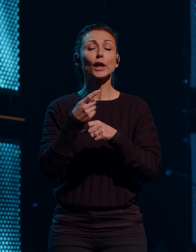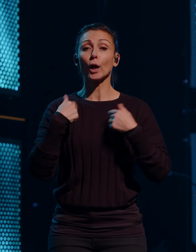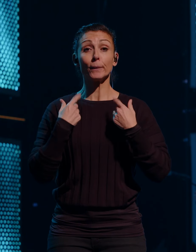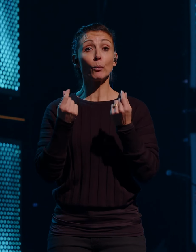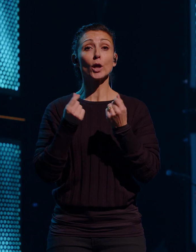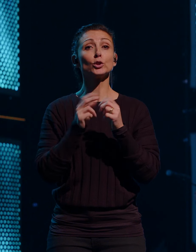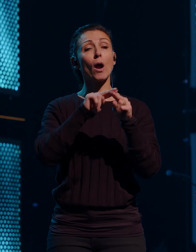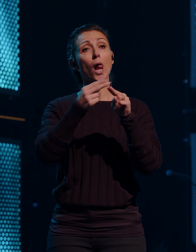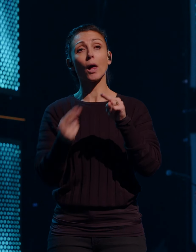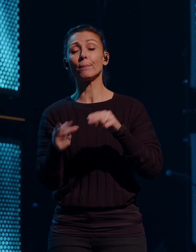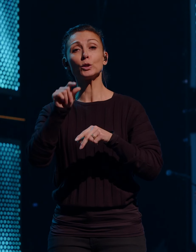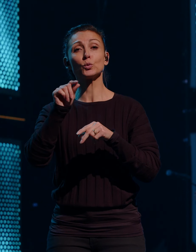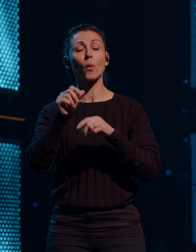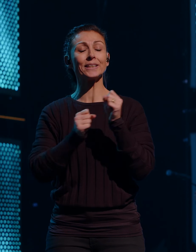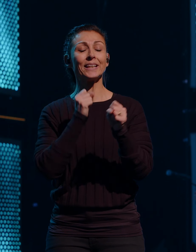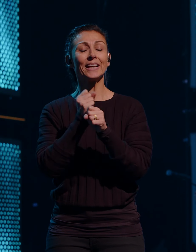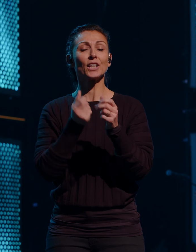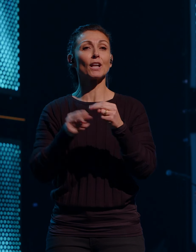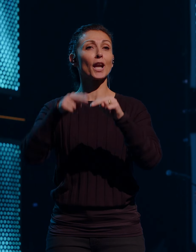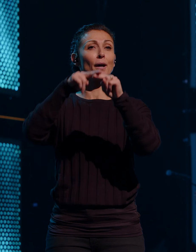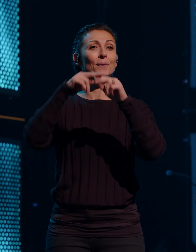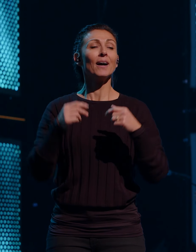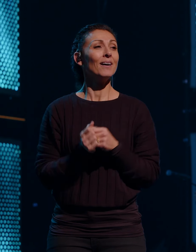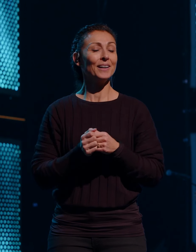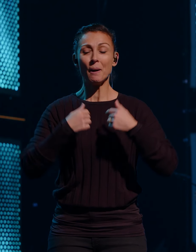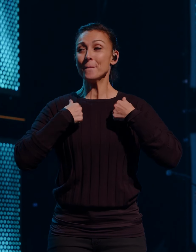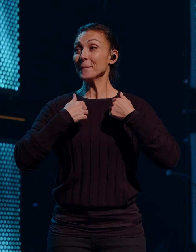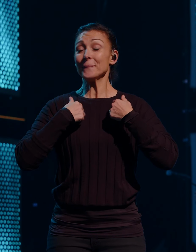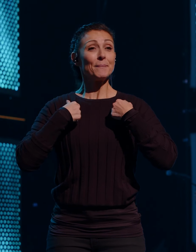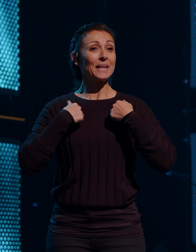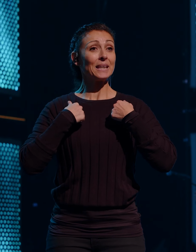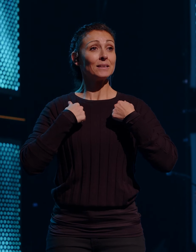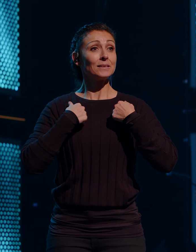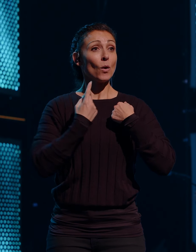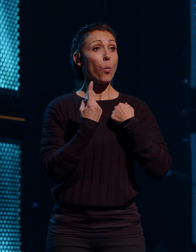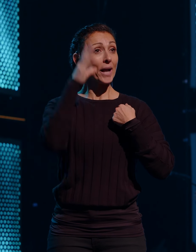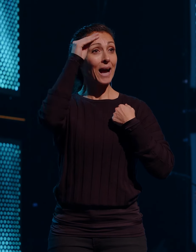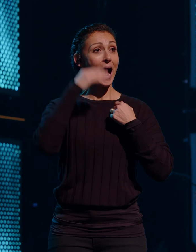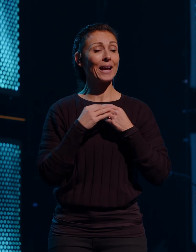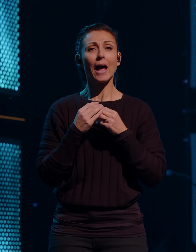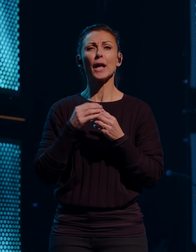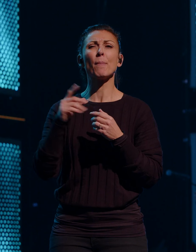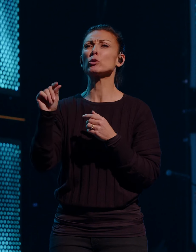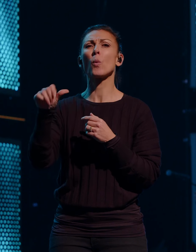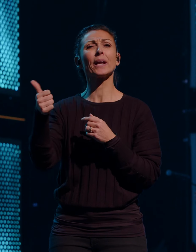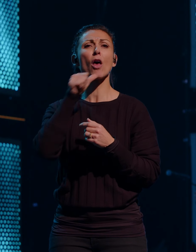the middle-aged women at our church. Any guys on Weight Watchers in here? No, just me. Just me.